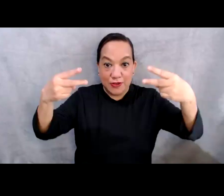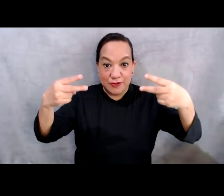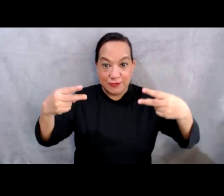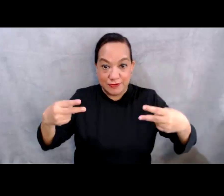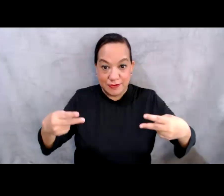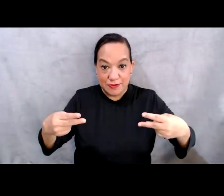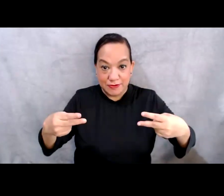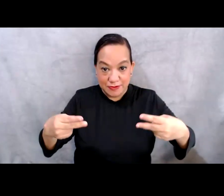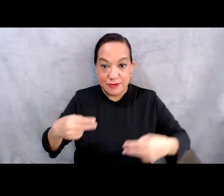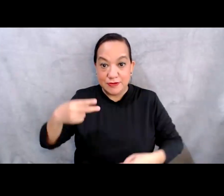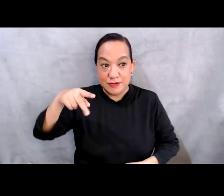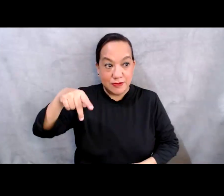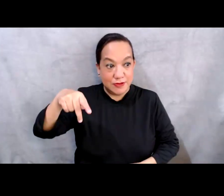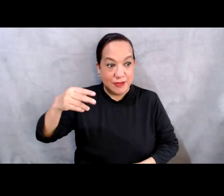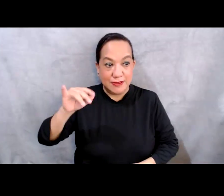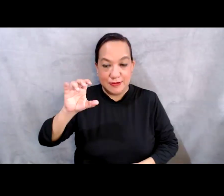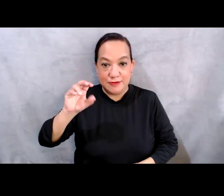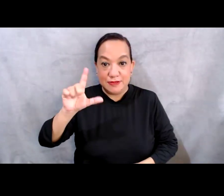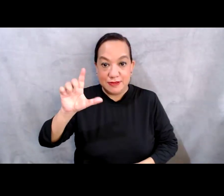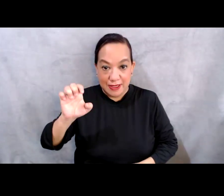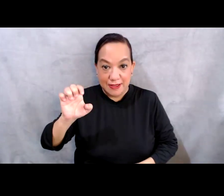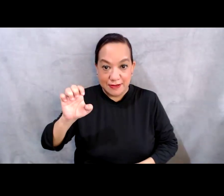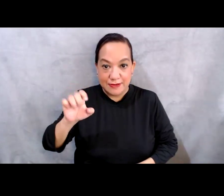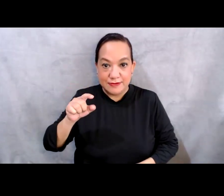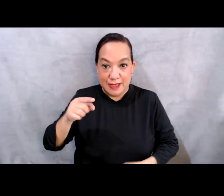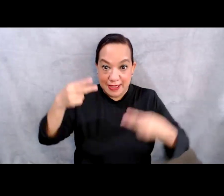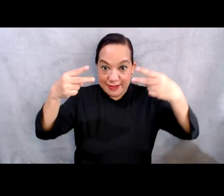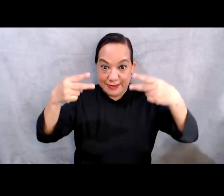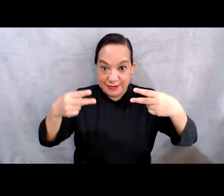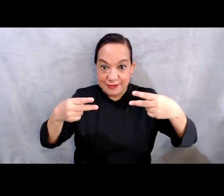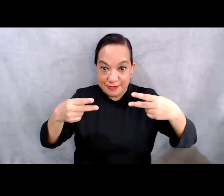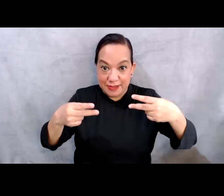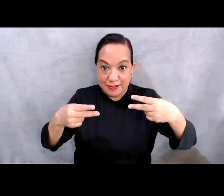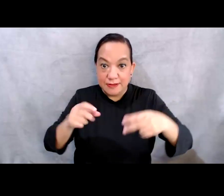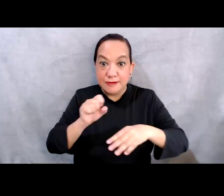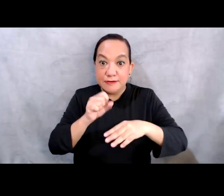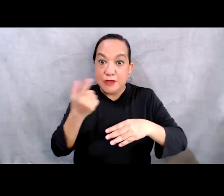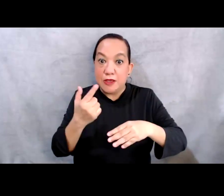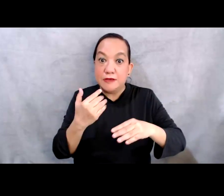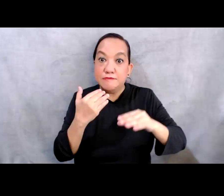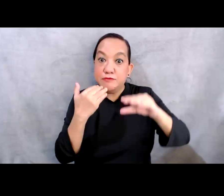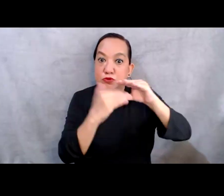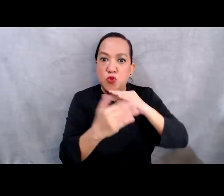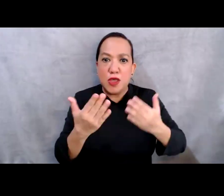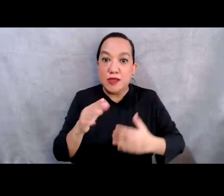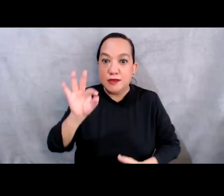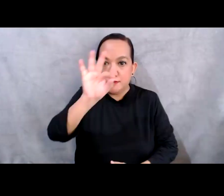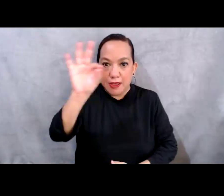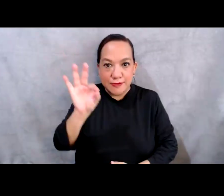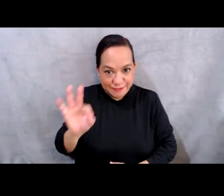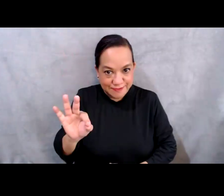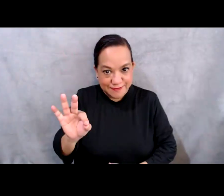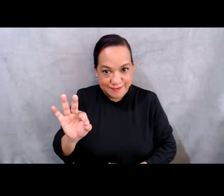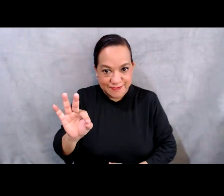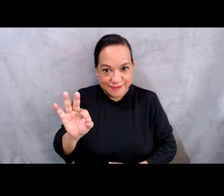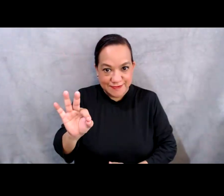simple interactive mobile website where you can submit questions to the panel of speakers. So if you have a